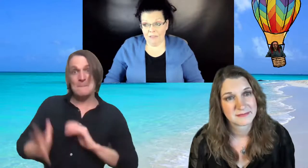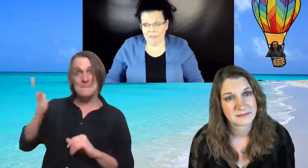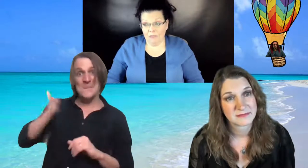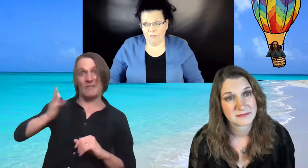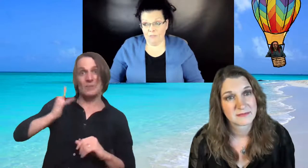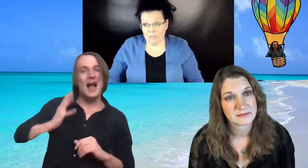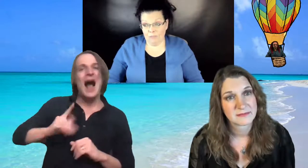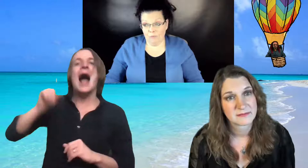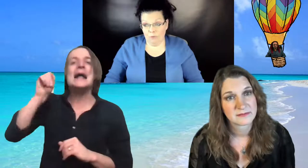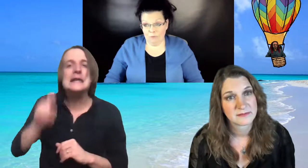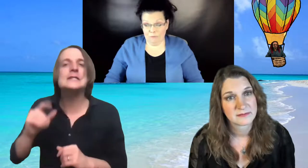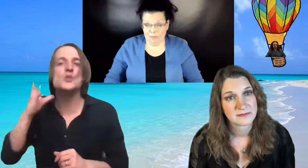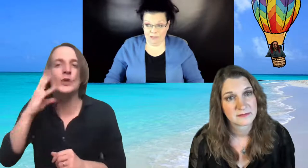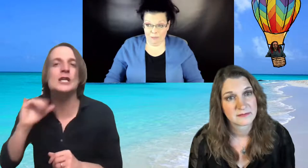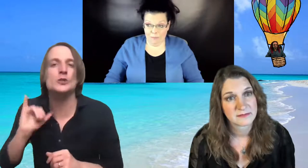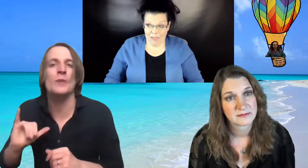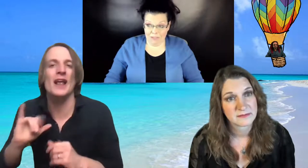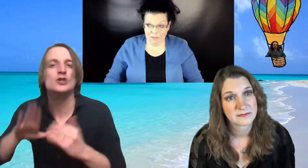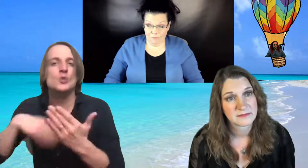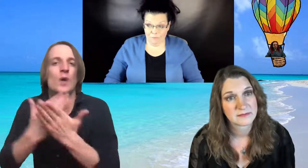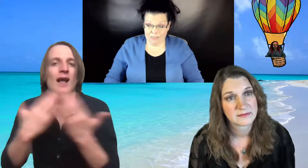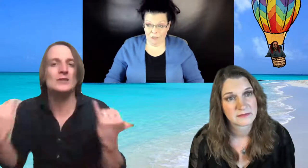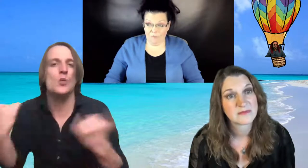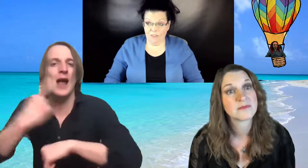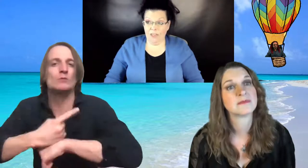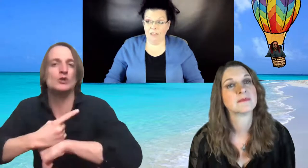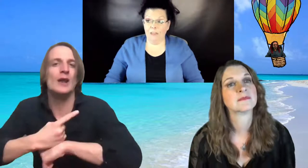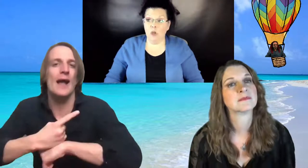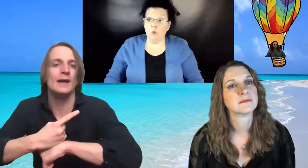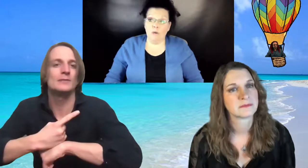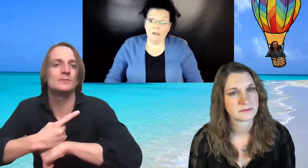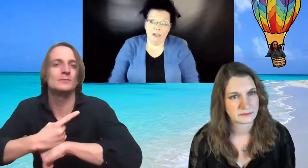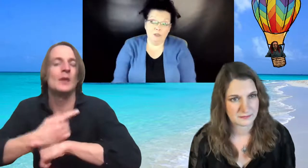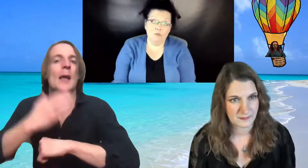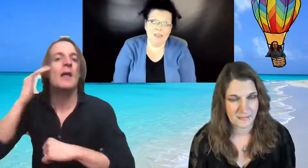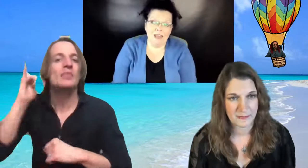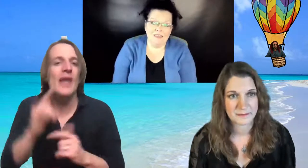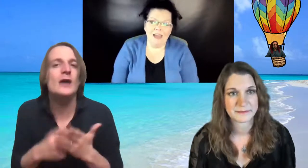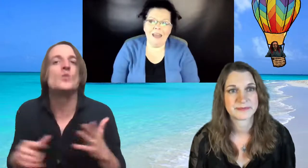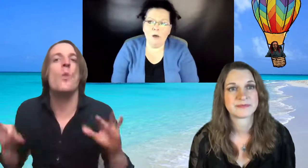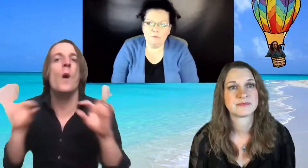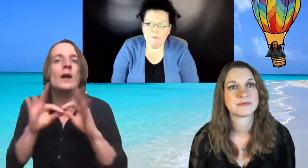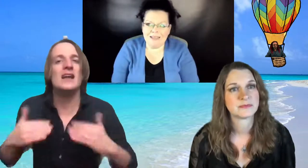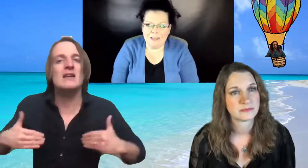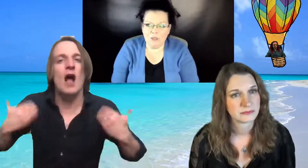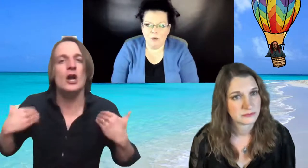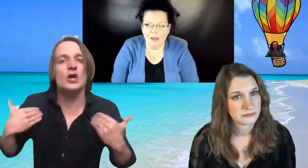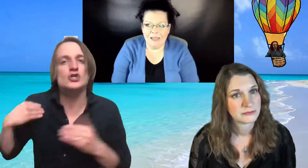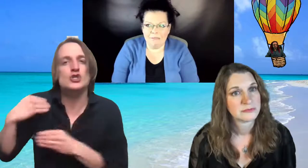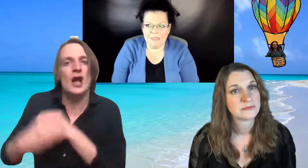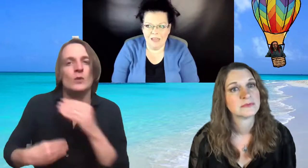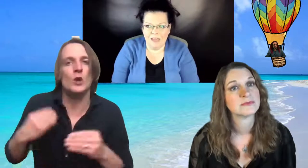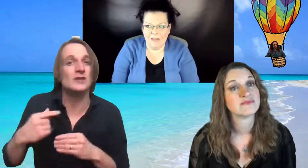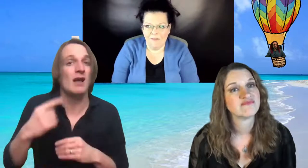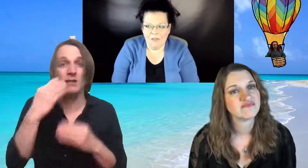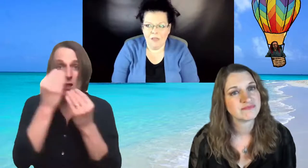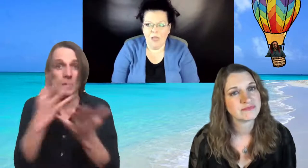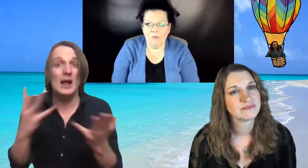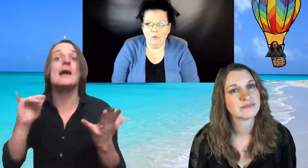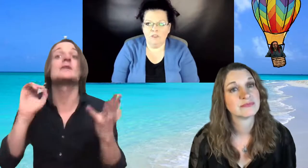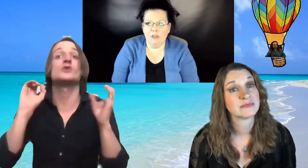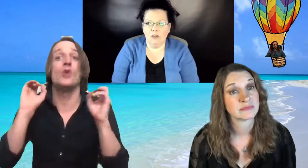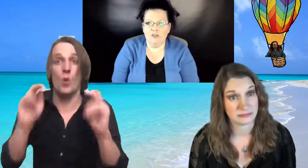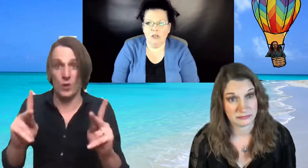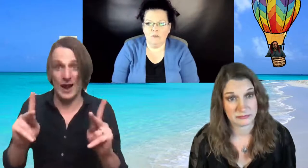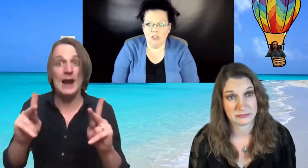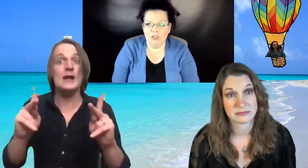had the self-esteem problems back in the past for myself. And then where I got to today, that helped me get to where I am today. Mm.